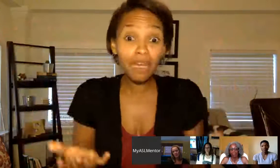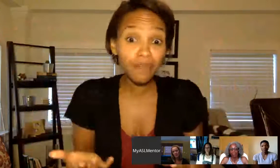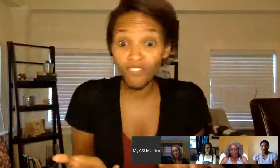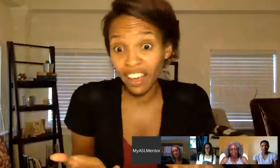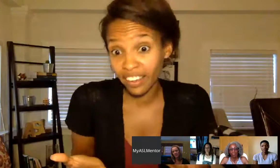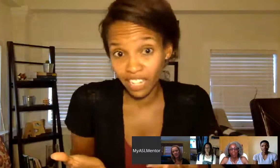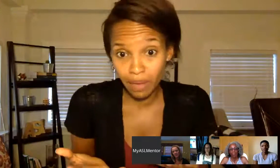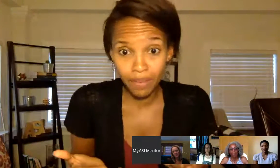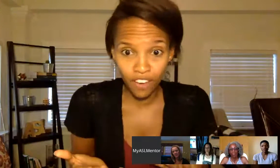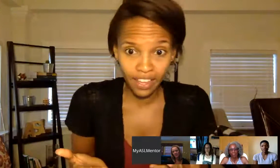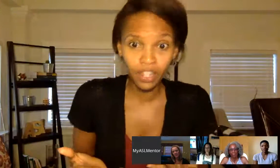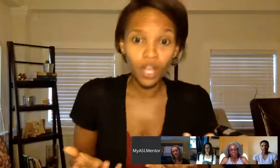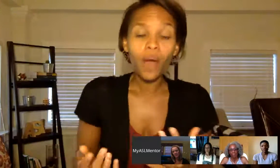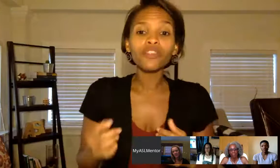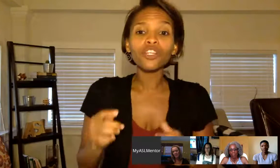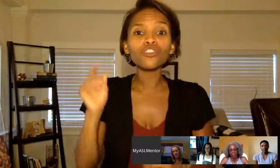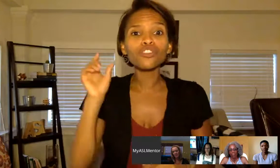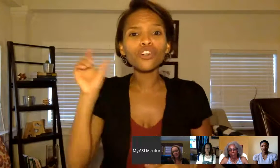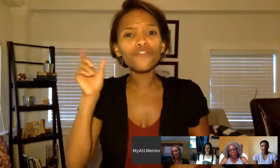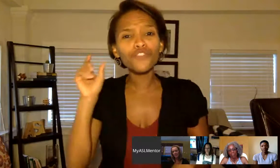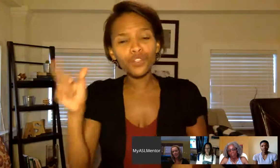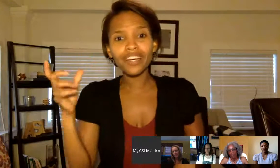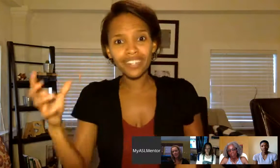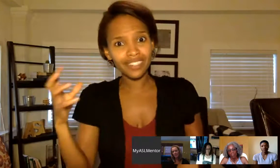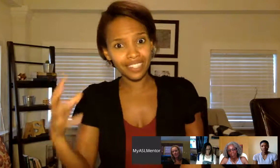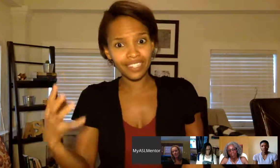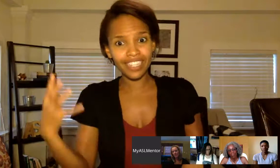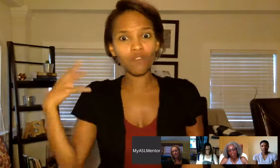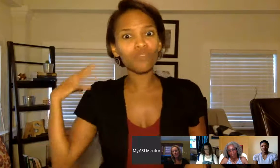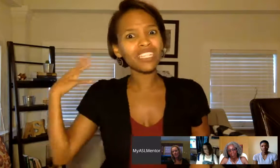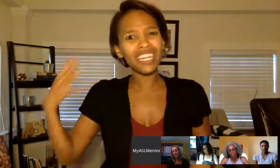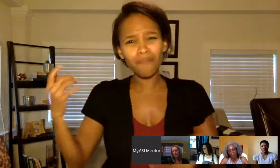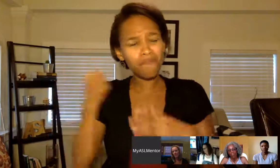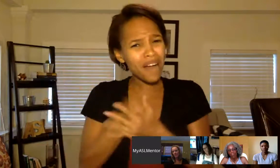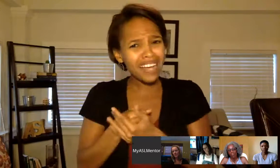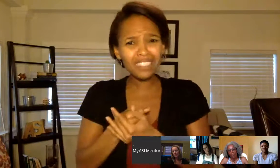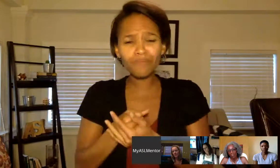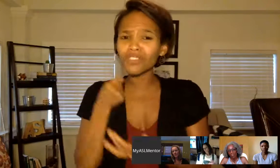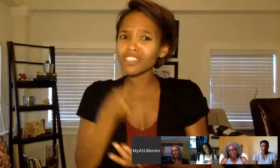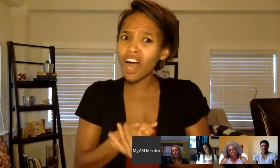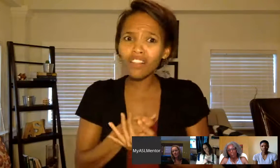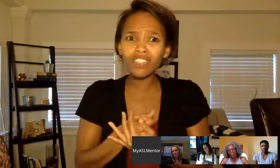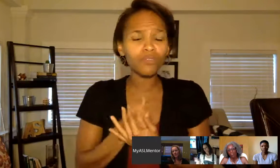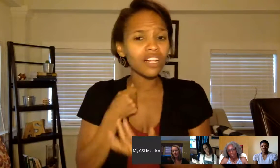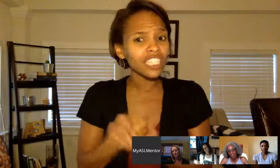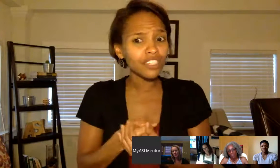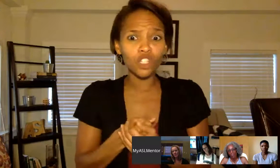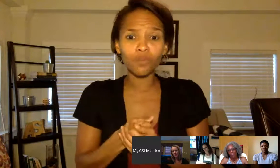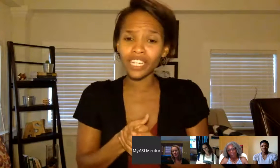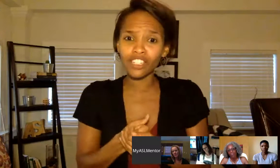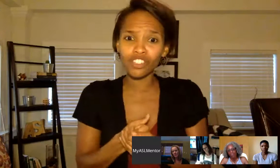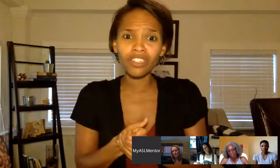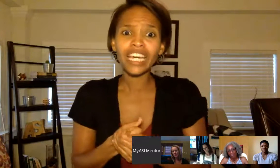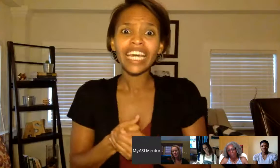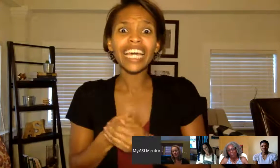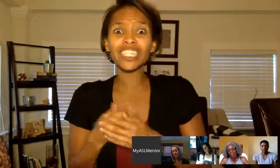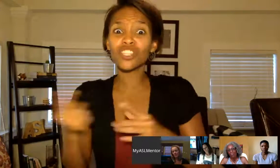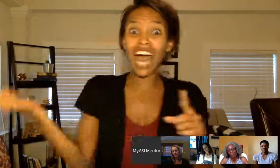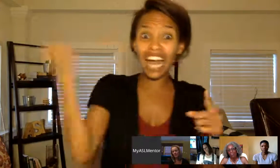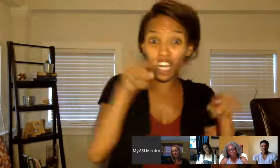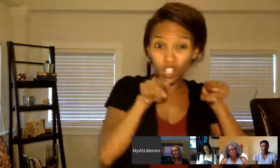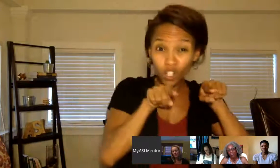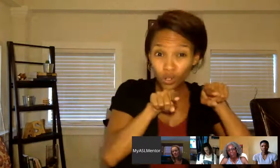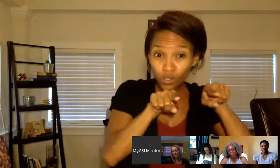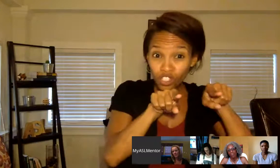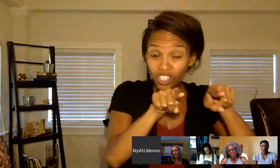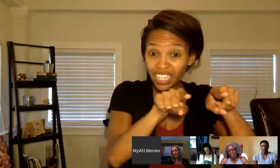It may be fine. It may be fine. But there are so few sentences that really the best, most solid, most clear interpretation is